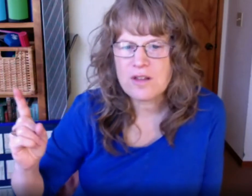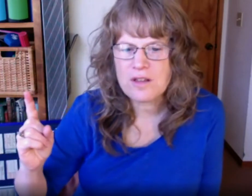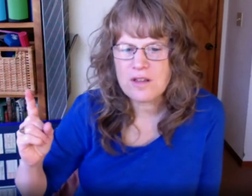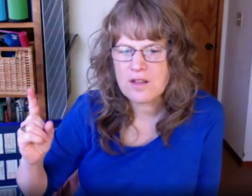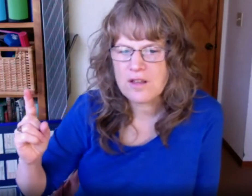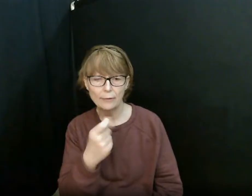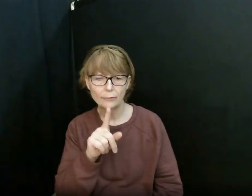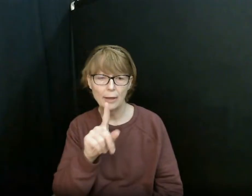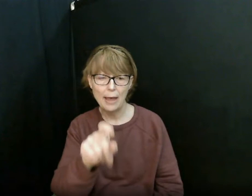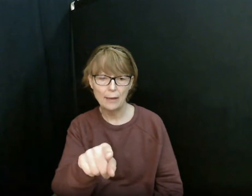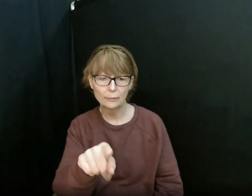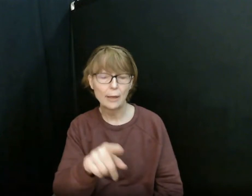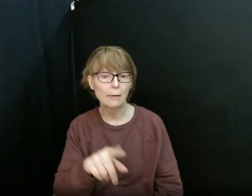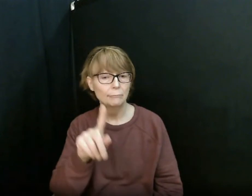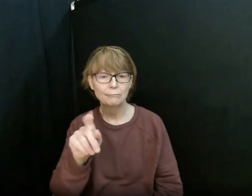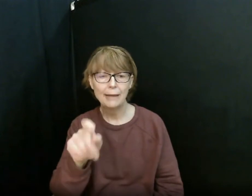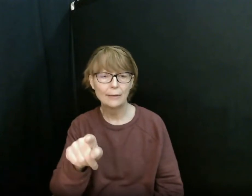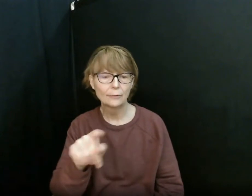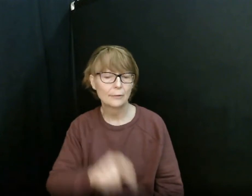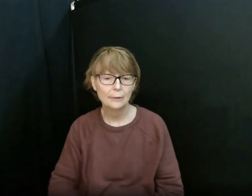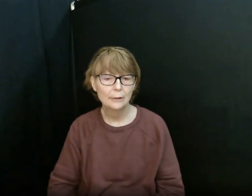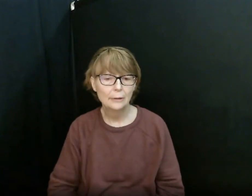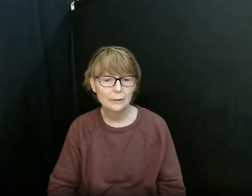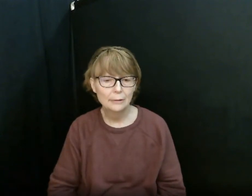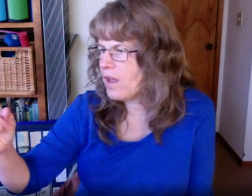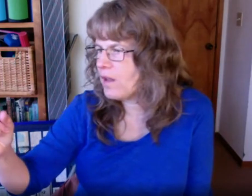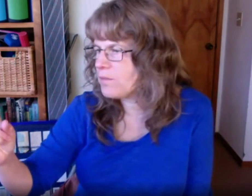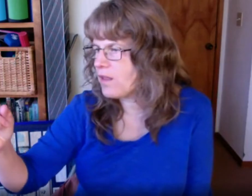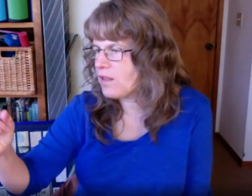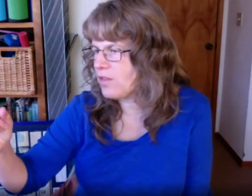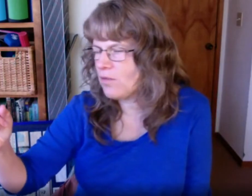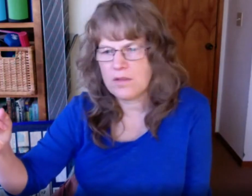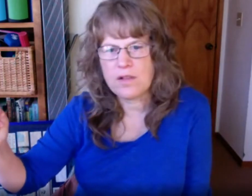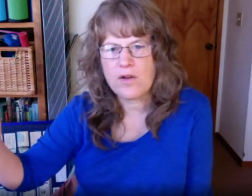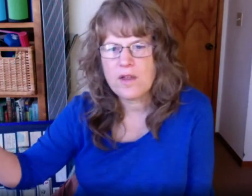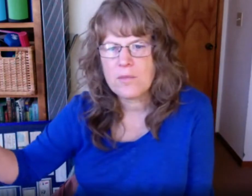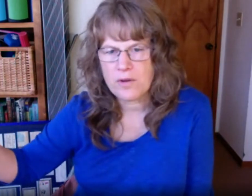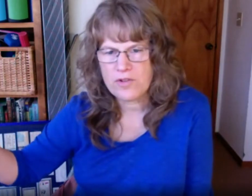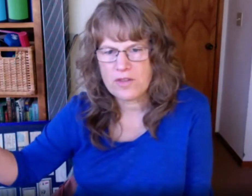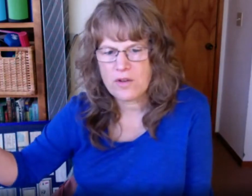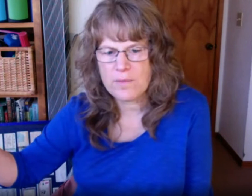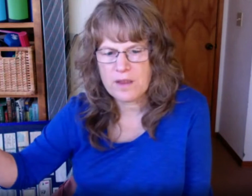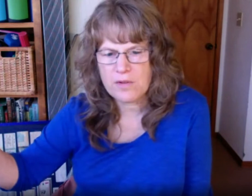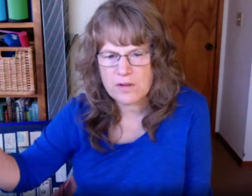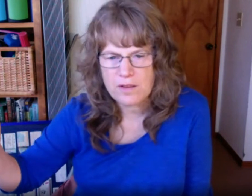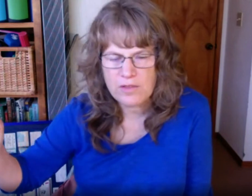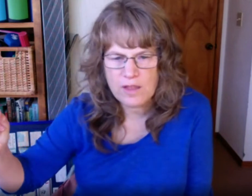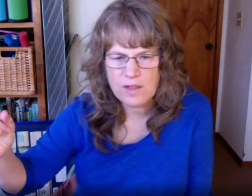ask. Yeah, ask. Okay, so I am like, let's do it in slow motion. I'm going like this,